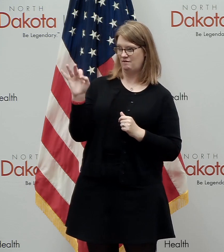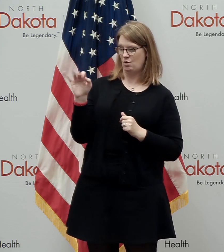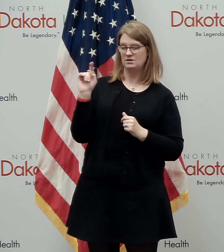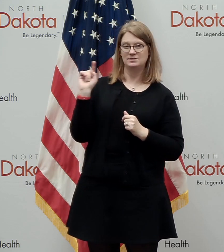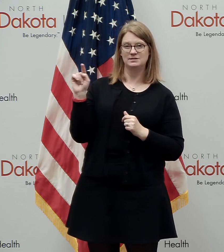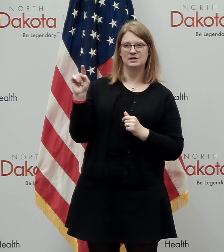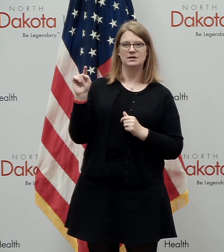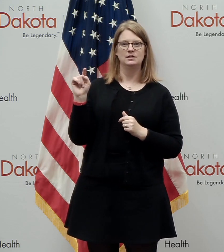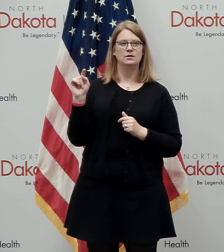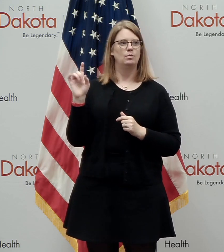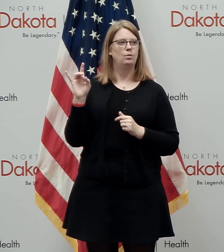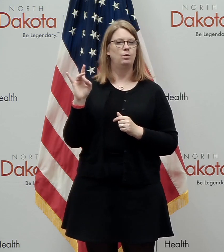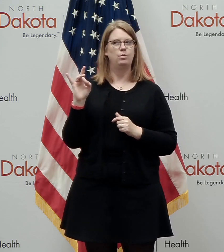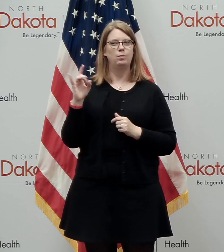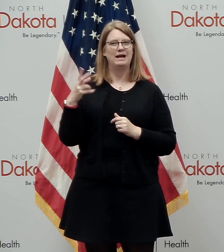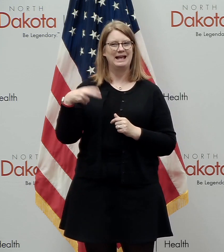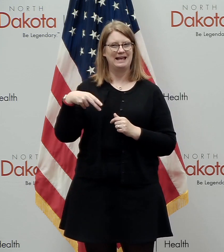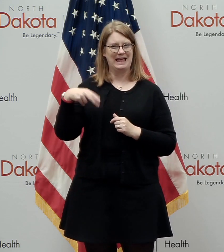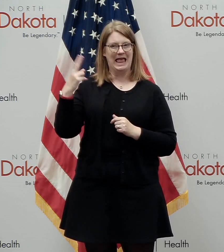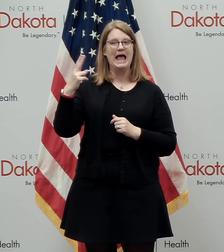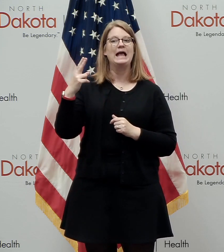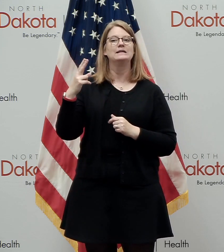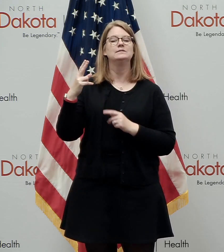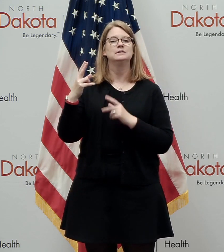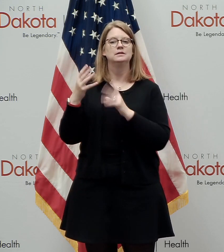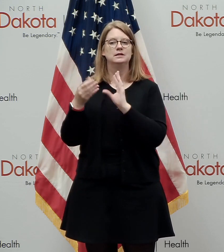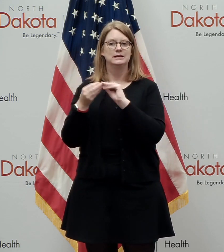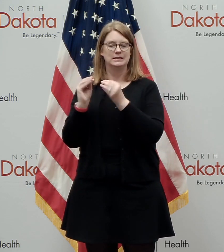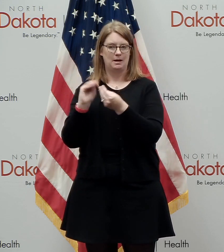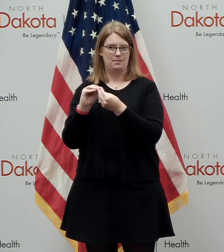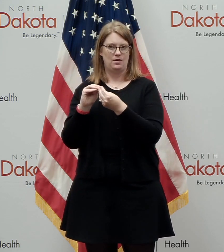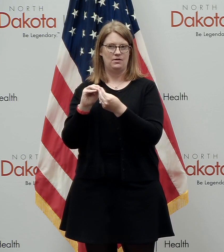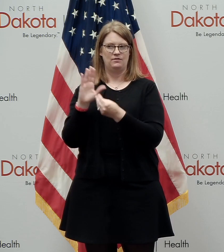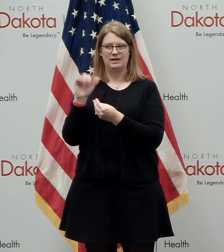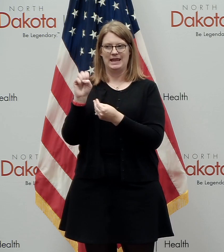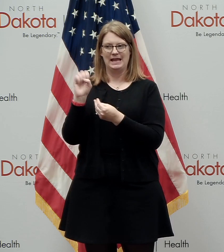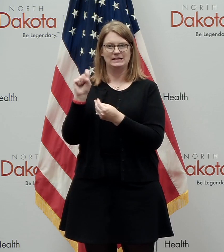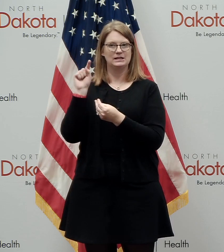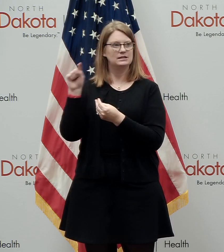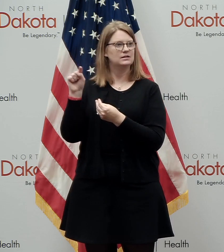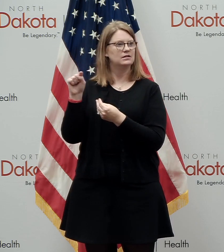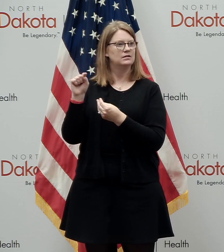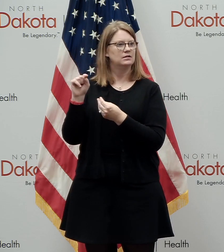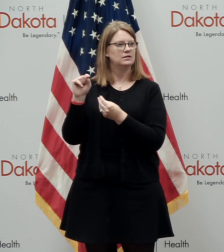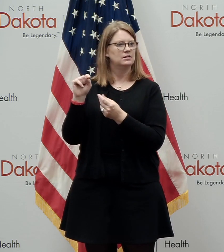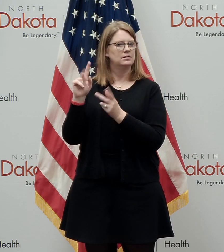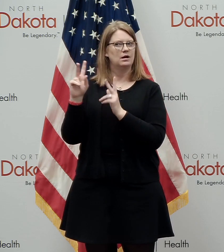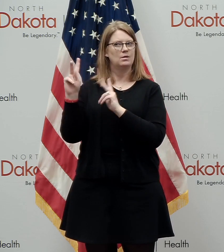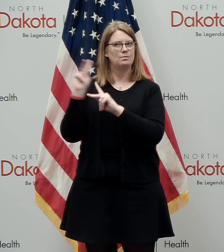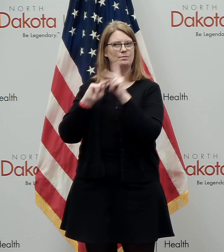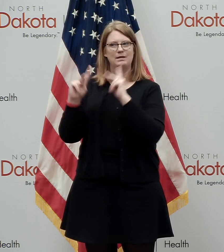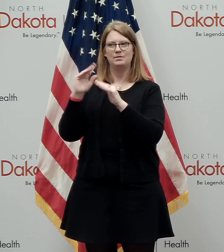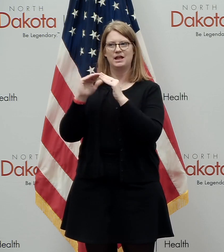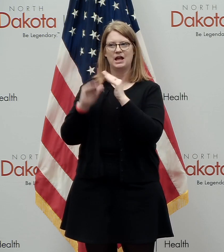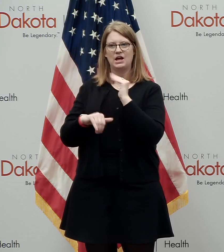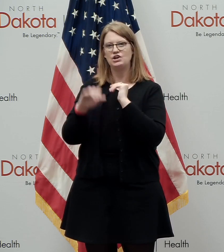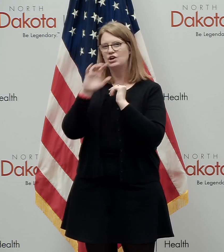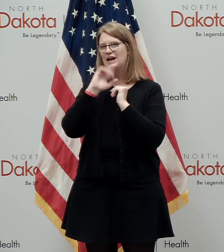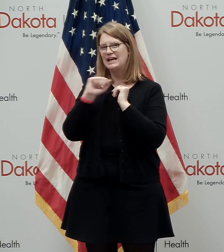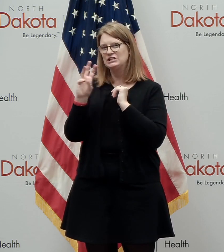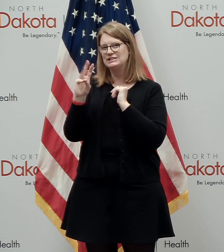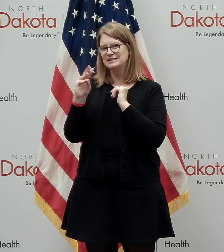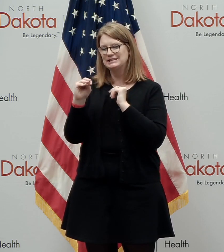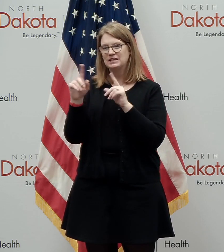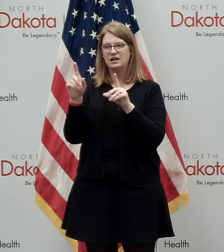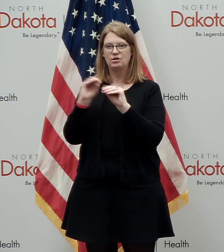got such a high percentage of the cases in Grand Forks are people that are under age 60 and